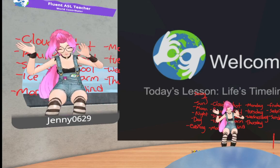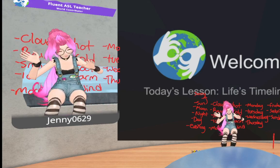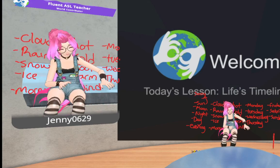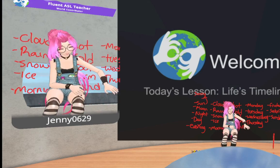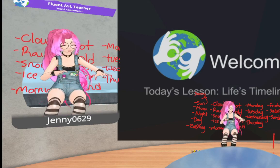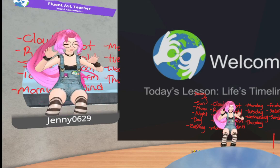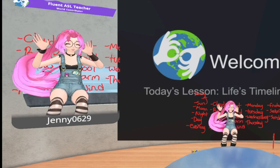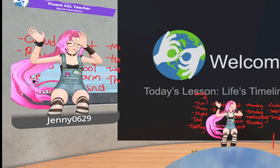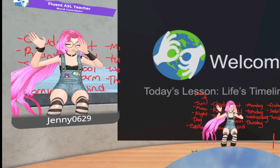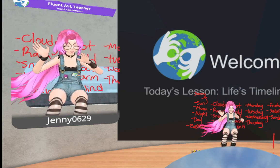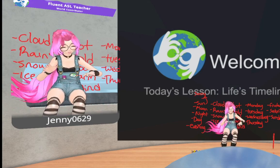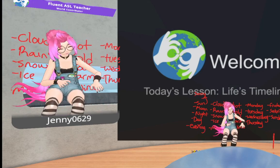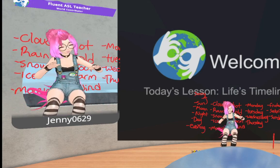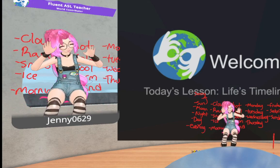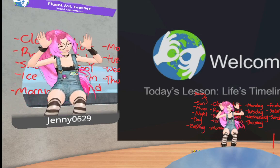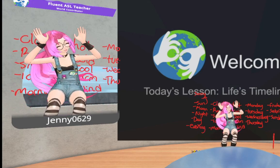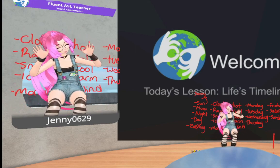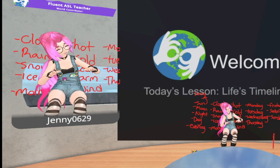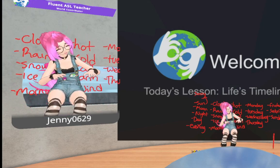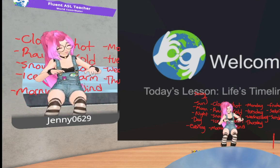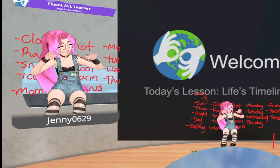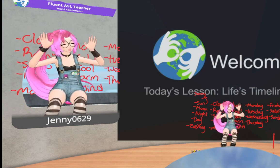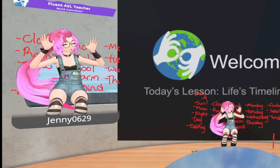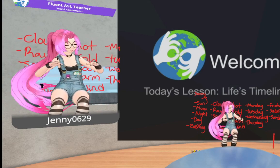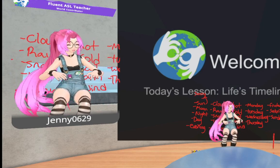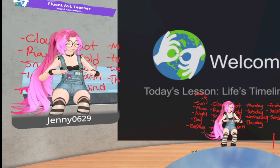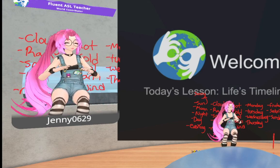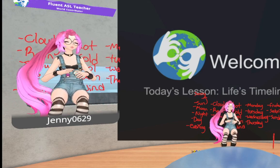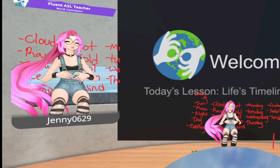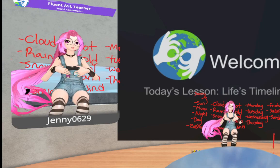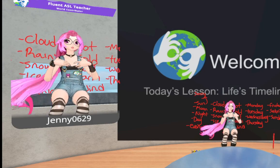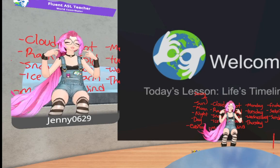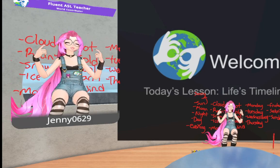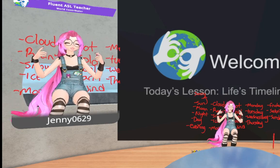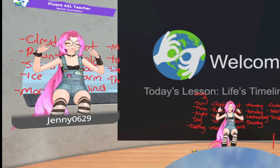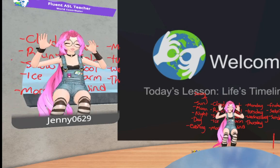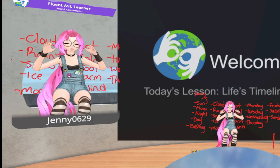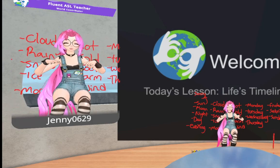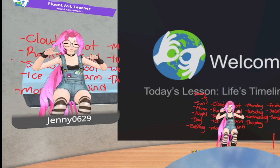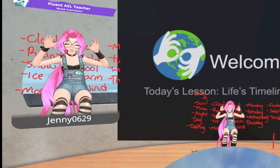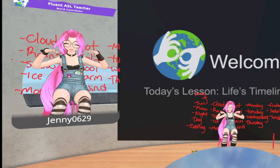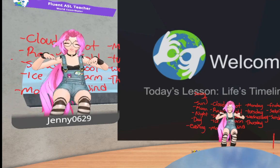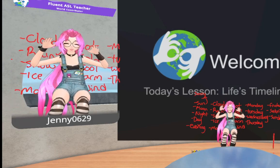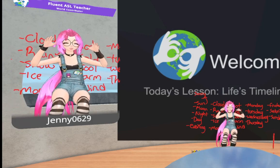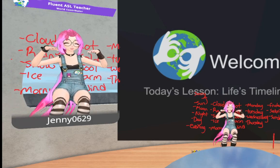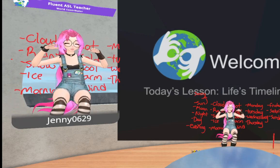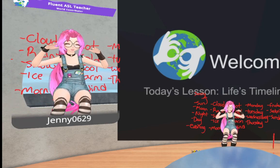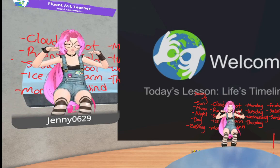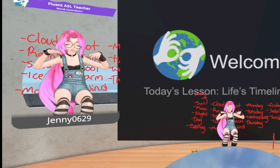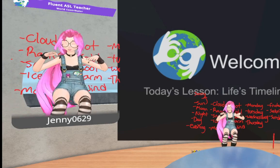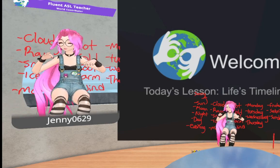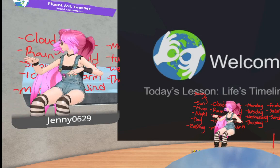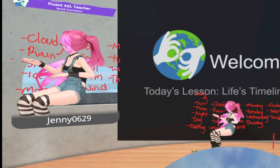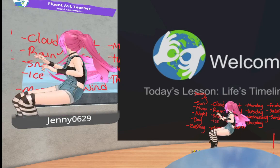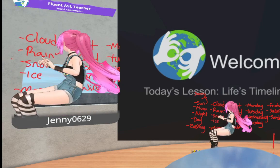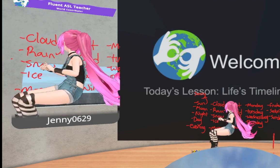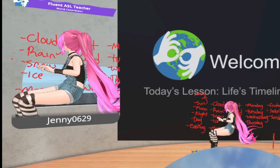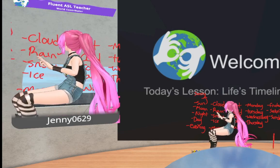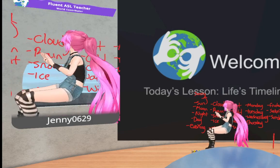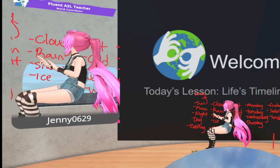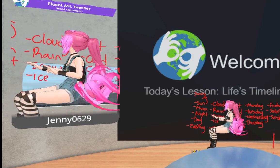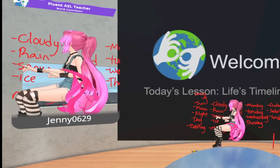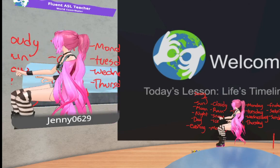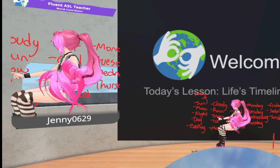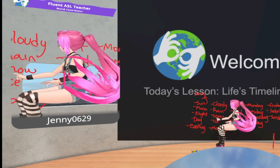it's raining. It's raining cats and dogs. Like really intense. You could exaggerate it. Rain, rain. But it's